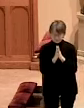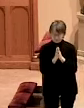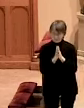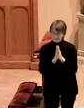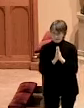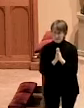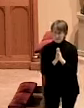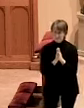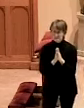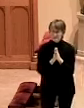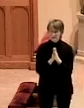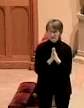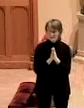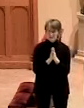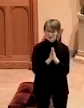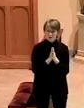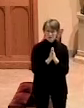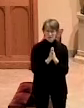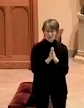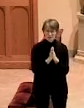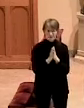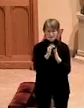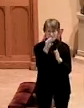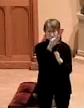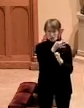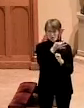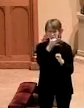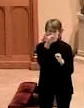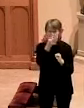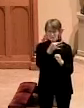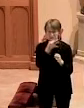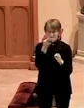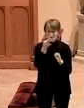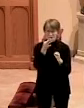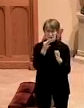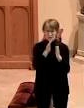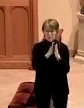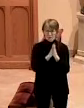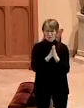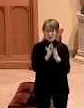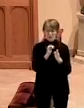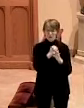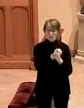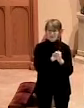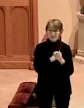Pray and we'll offer the prayer, the Eucharistic prayer of reconciliation.